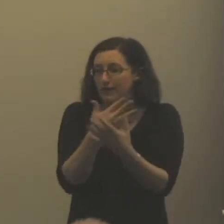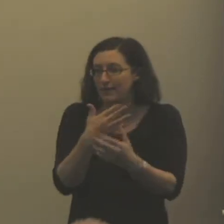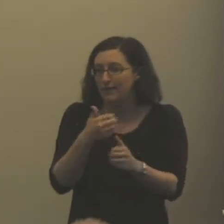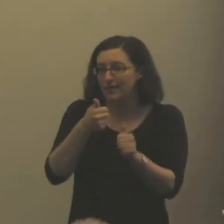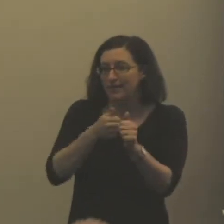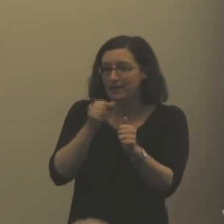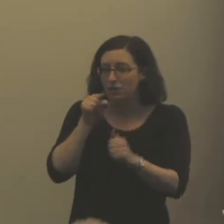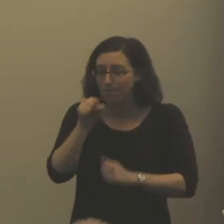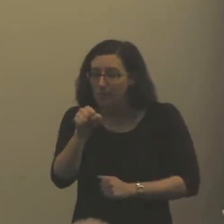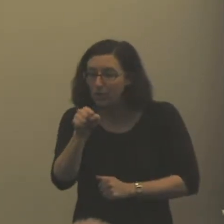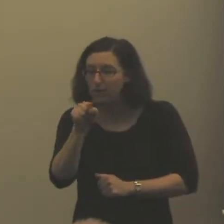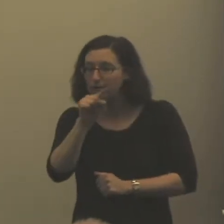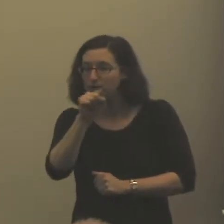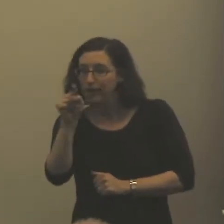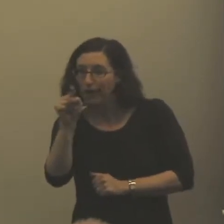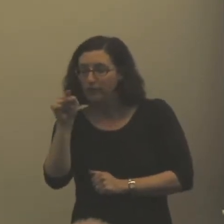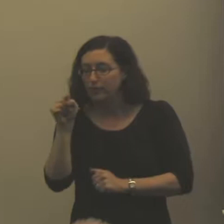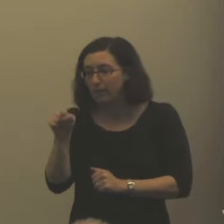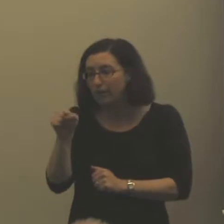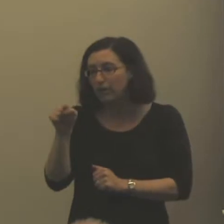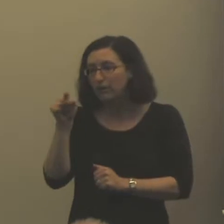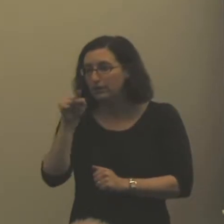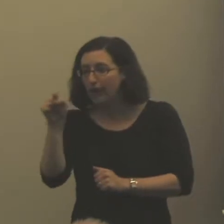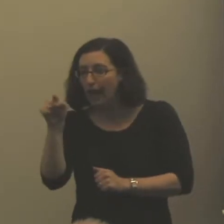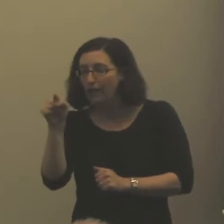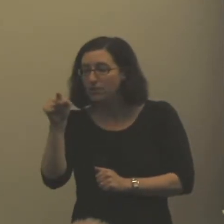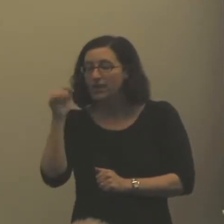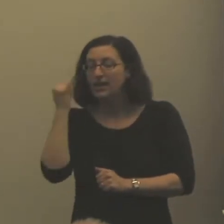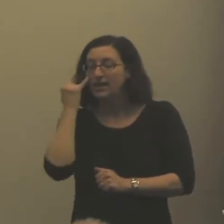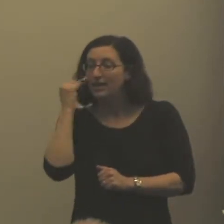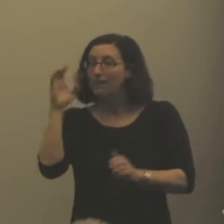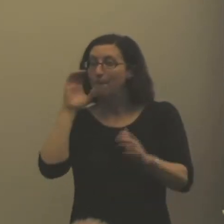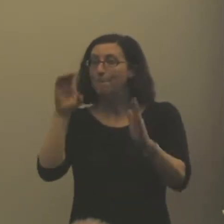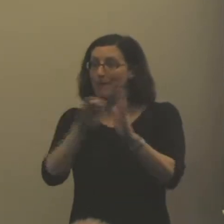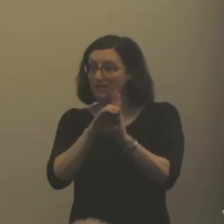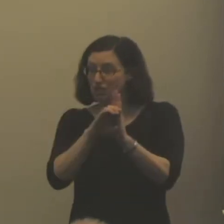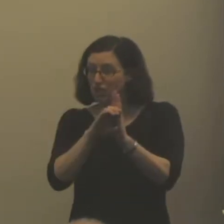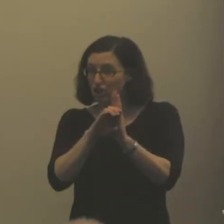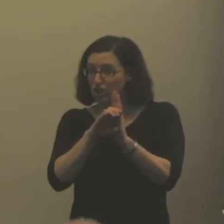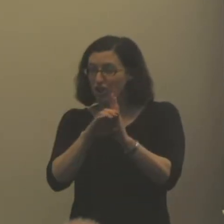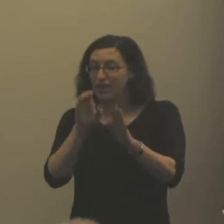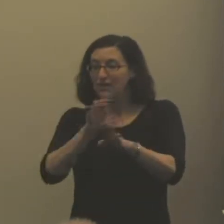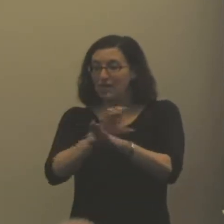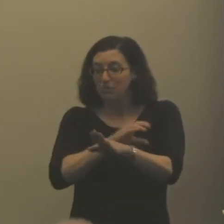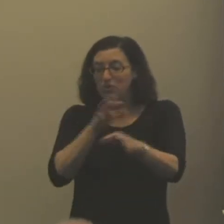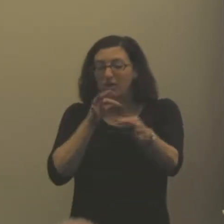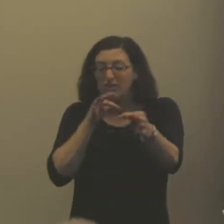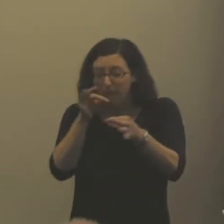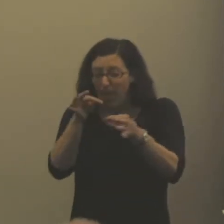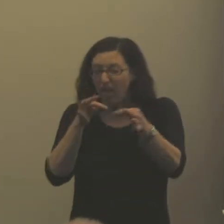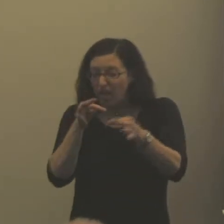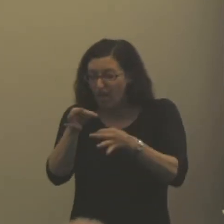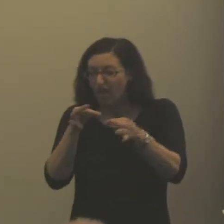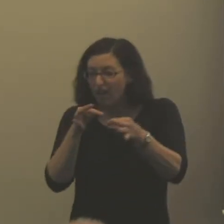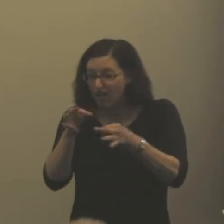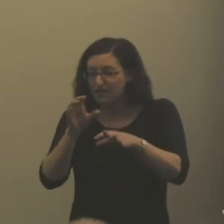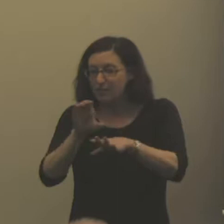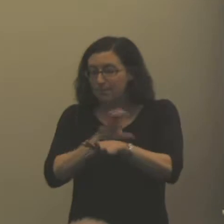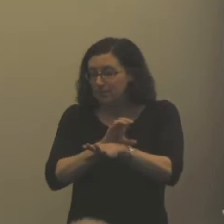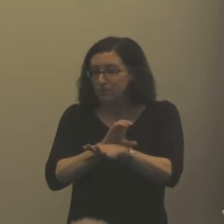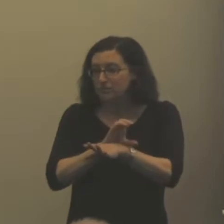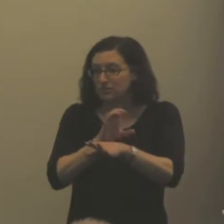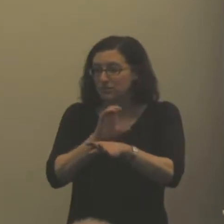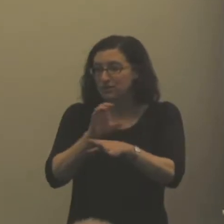those of you who can see, these are images and they're labeled. The first one is link graphic blank space link